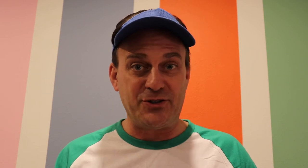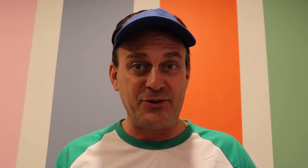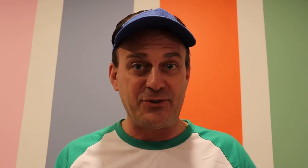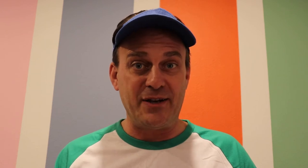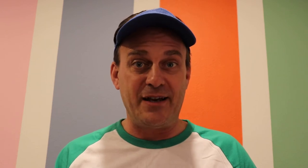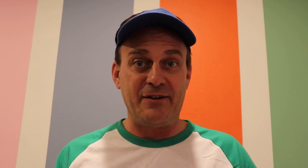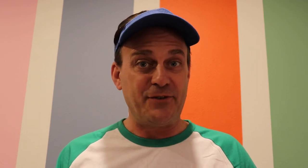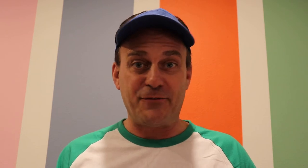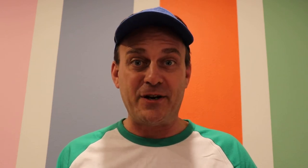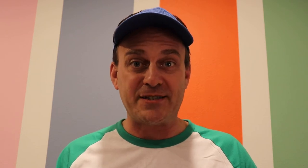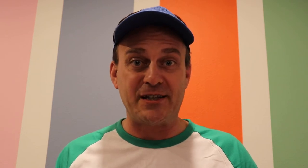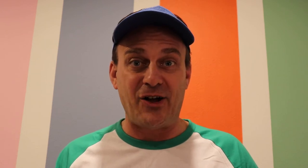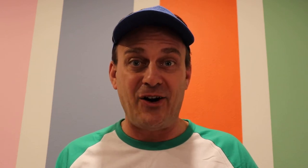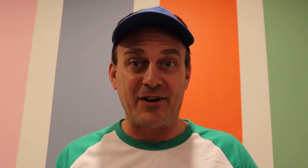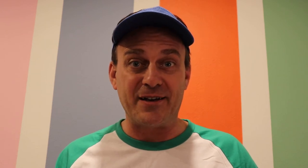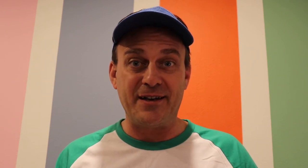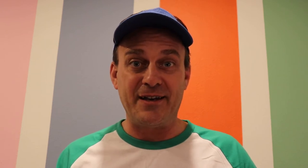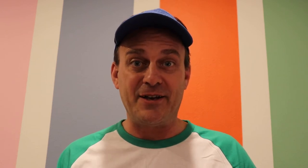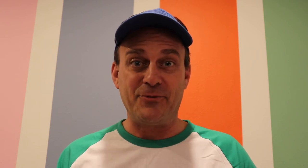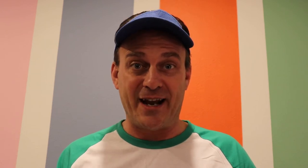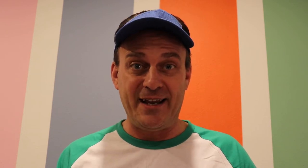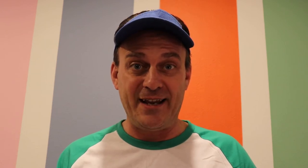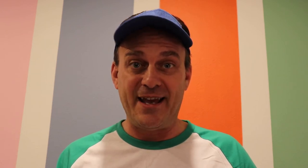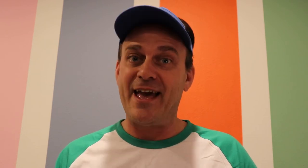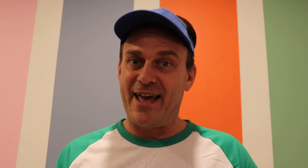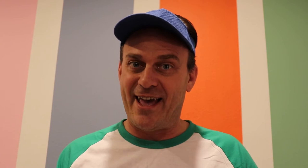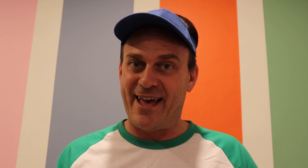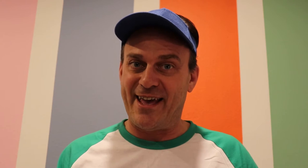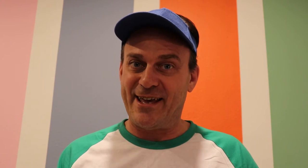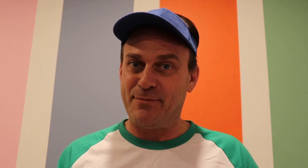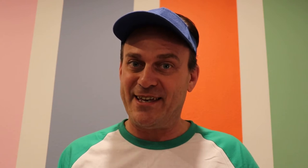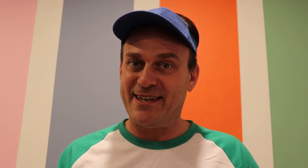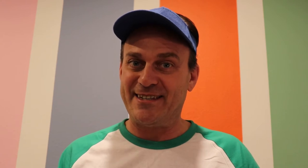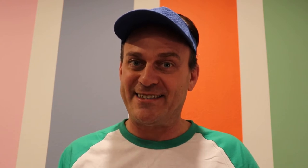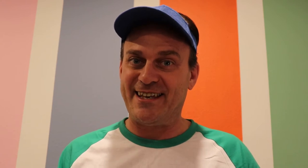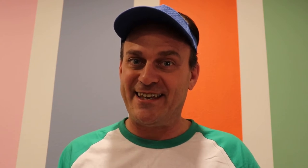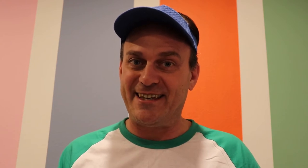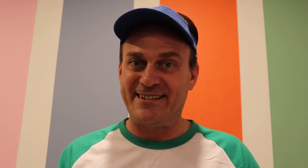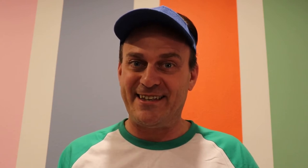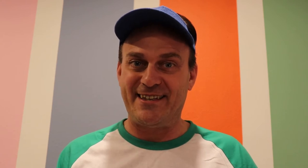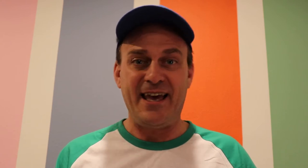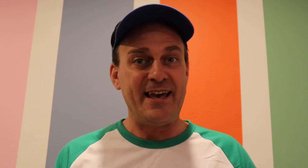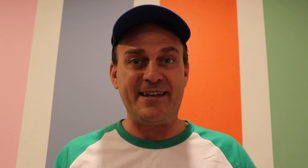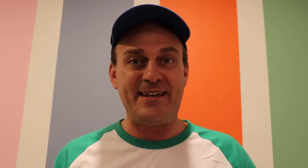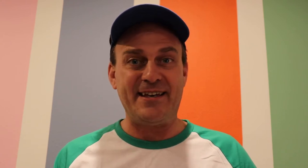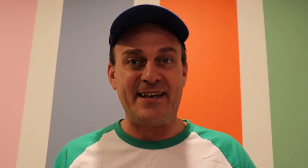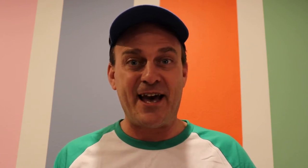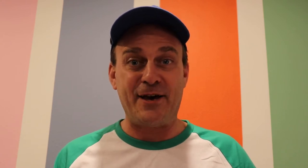do, feel free to sing along. Ready? A, B, C, D, E, F,